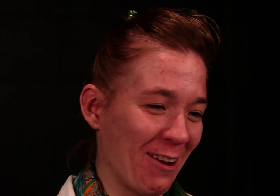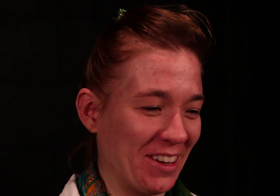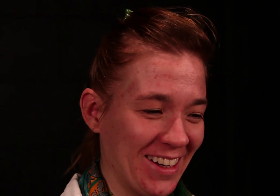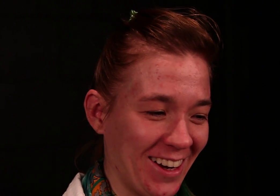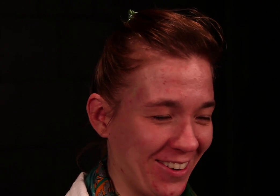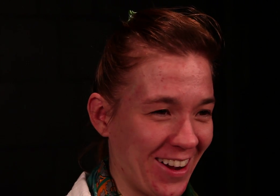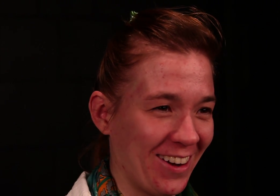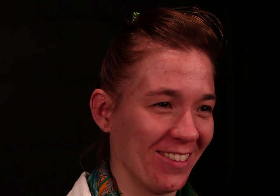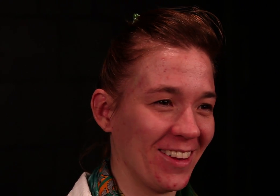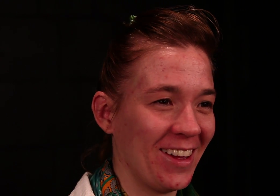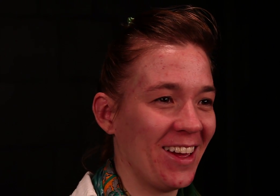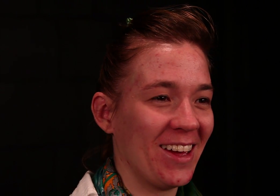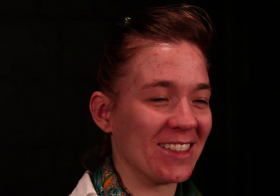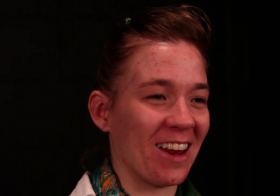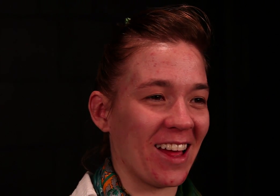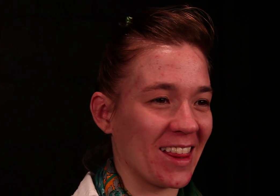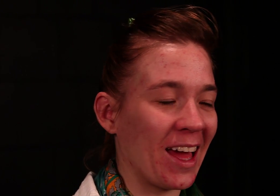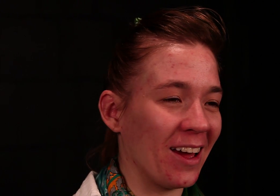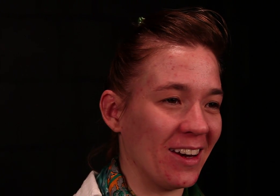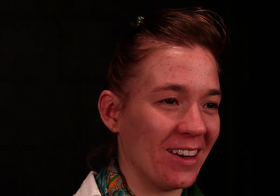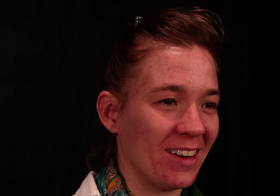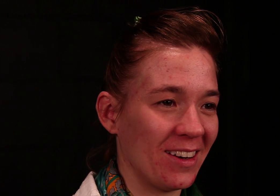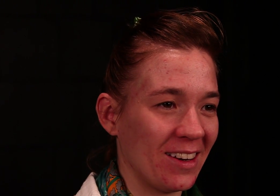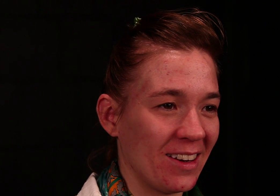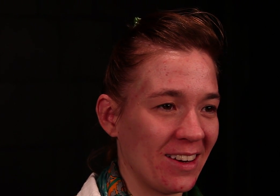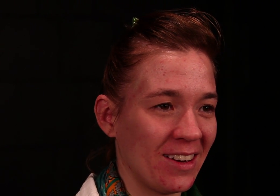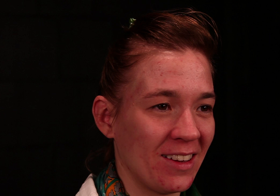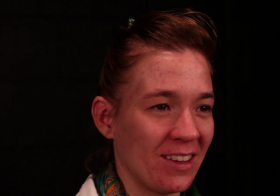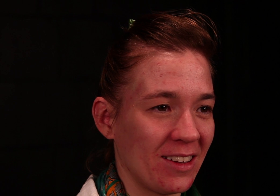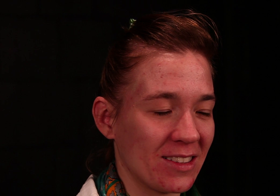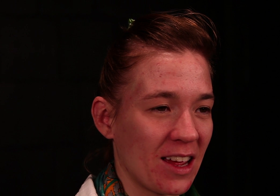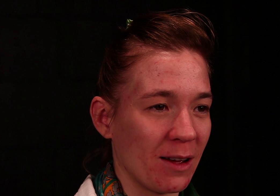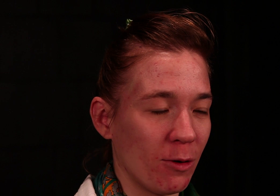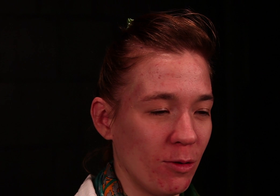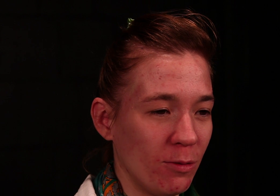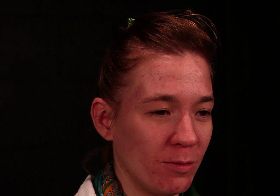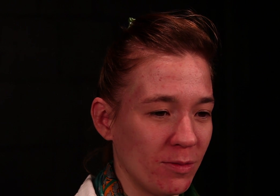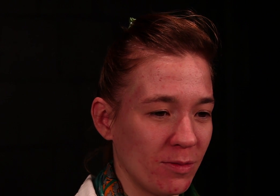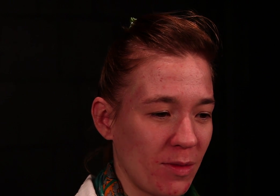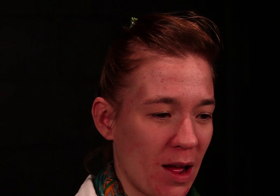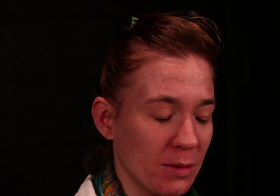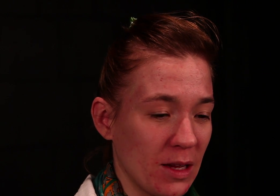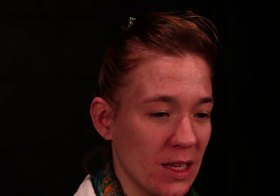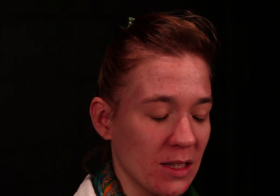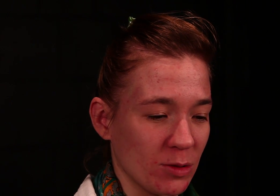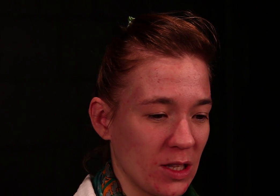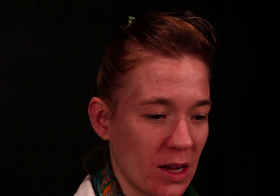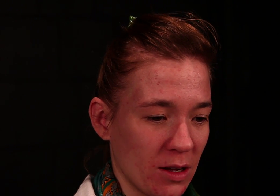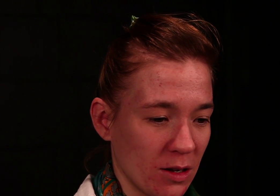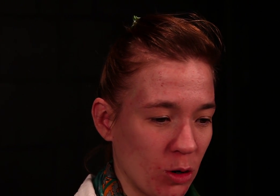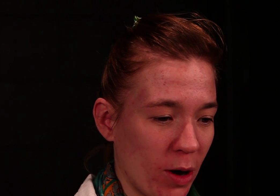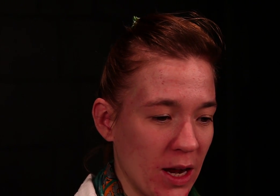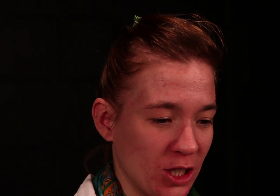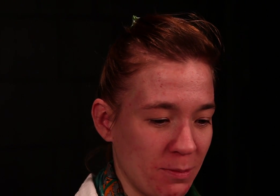pan. No, I don't. It's not like that. It's like I'm guessing it was like a grayish